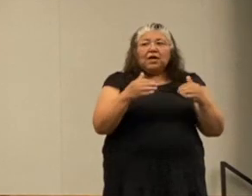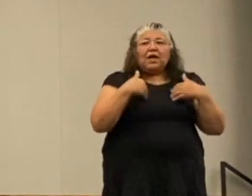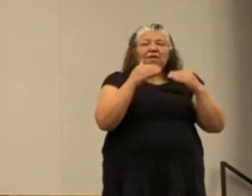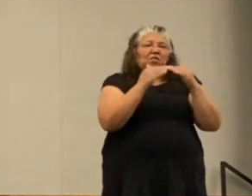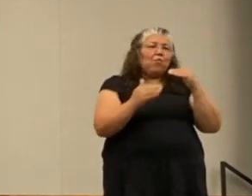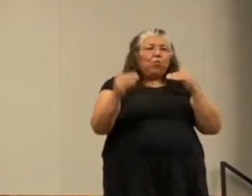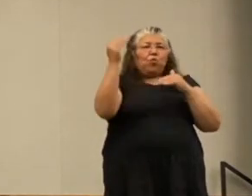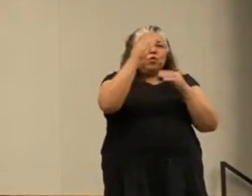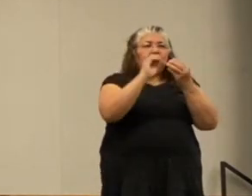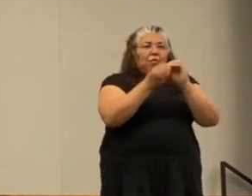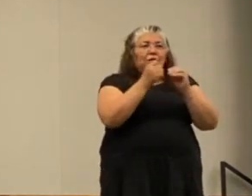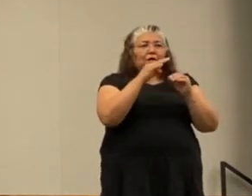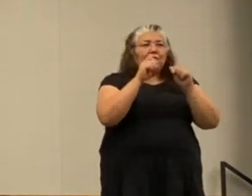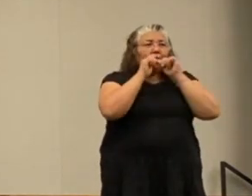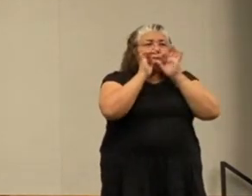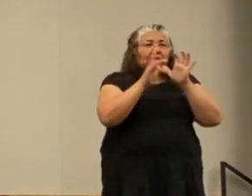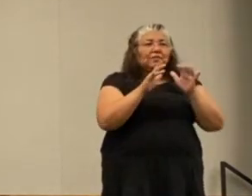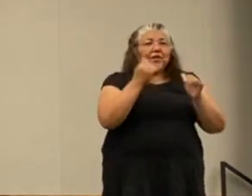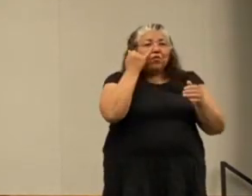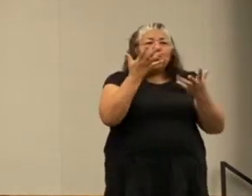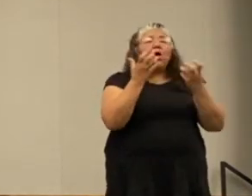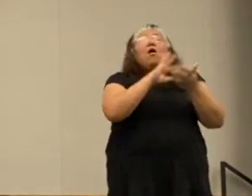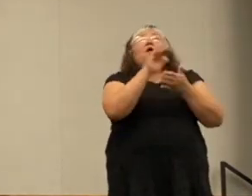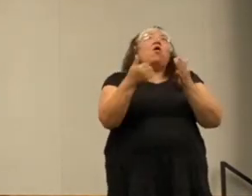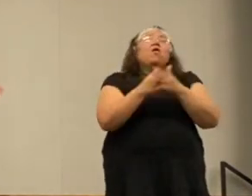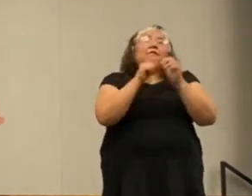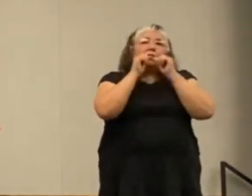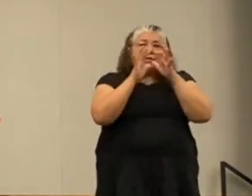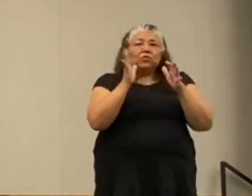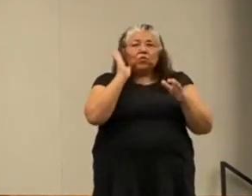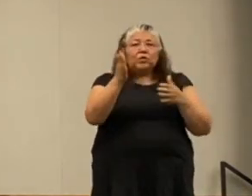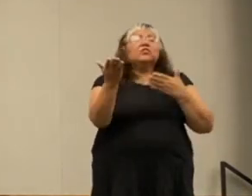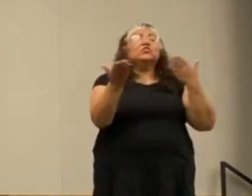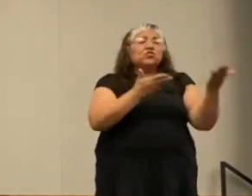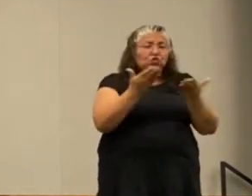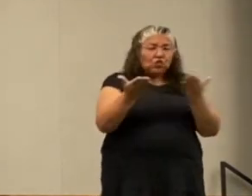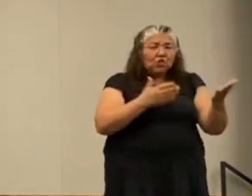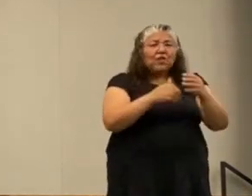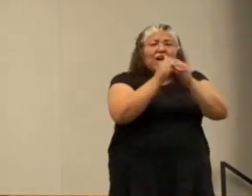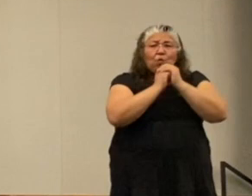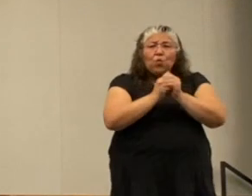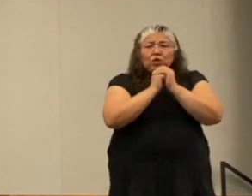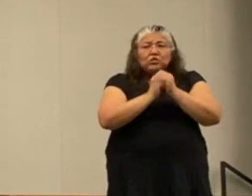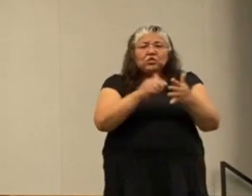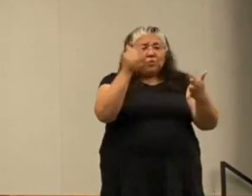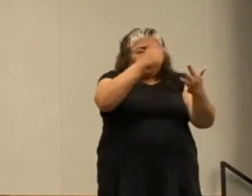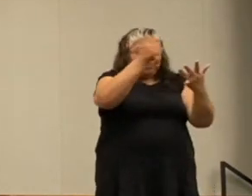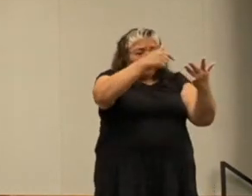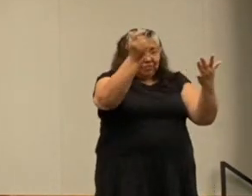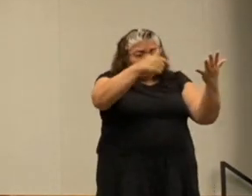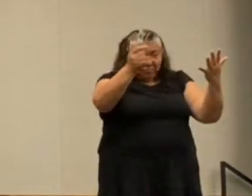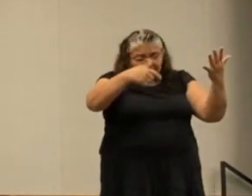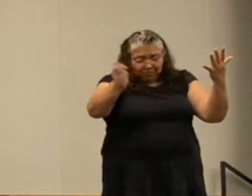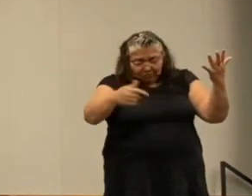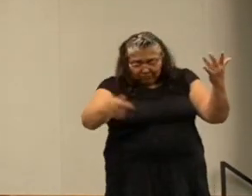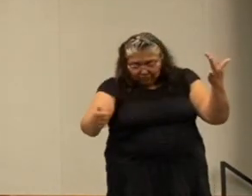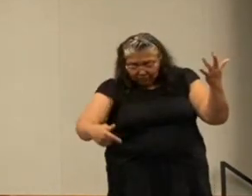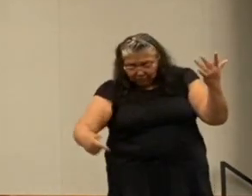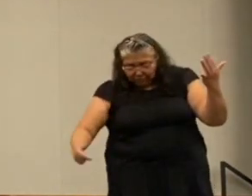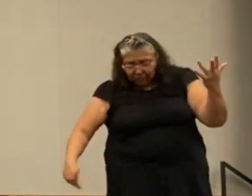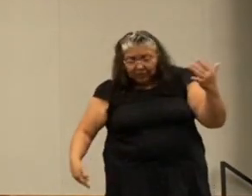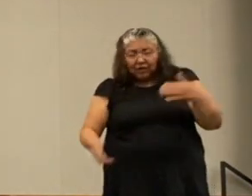blessings. If you want all the blessings, you will serve and worship all these gods.